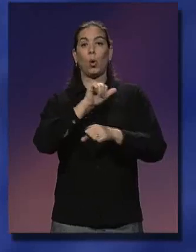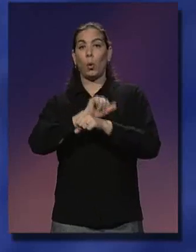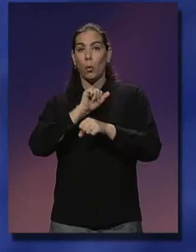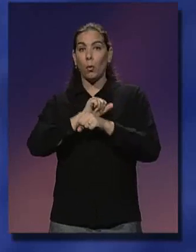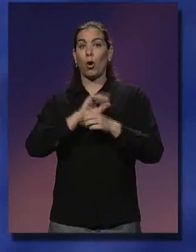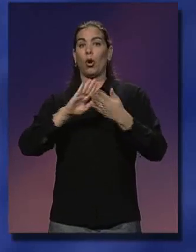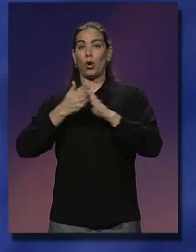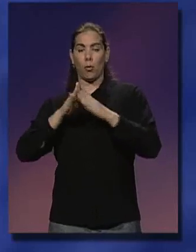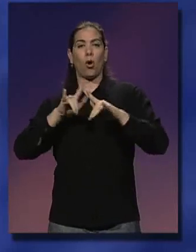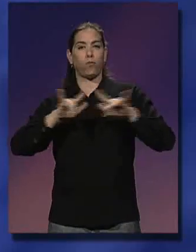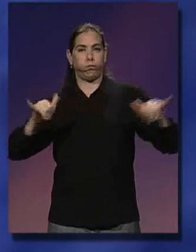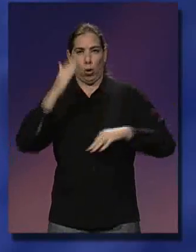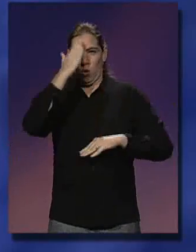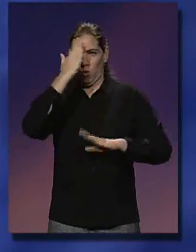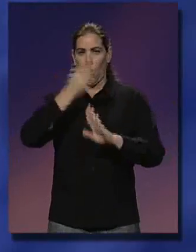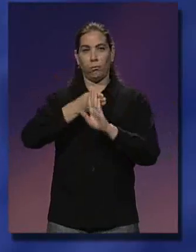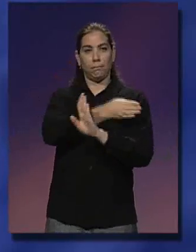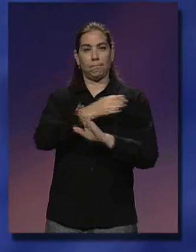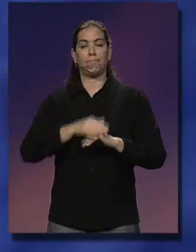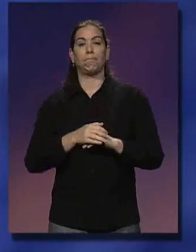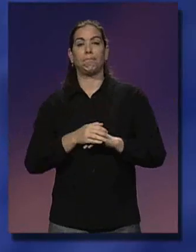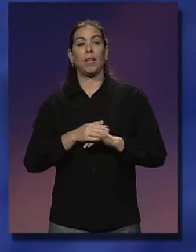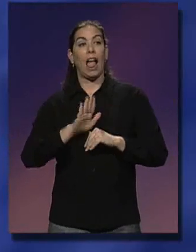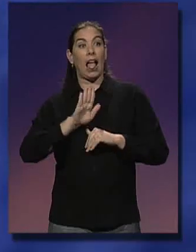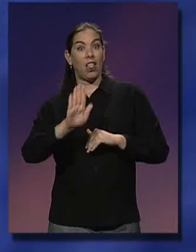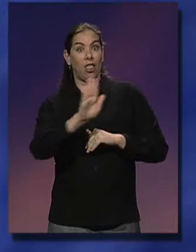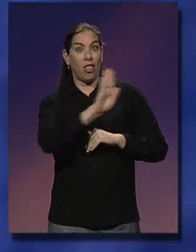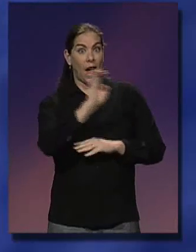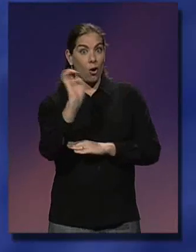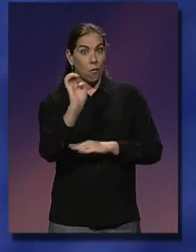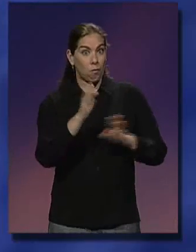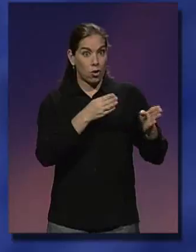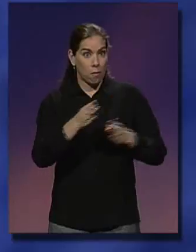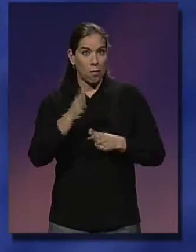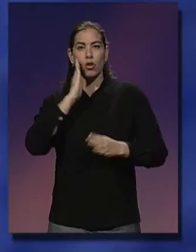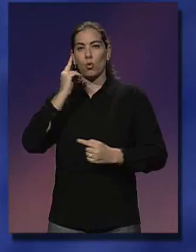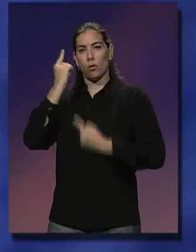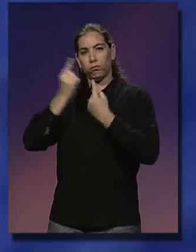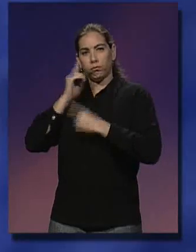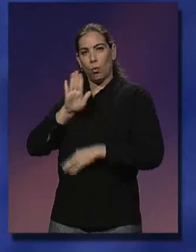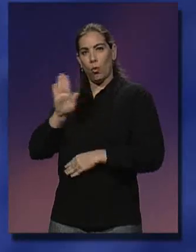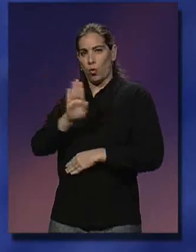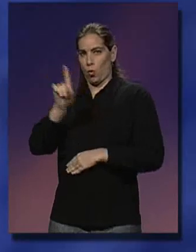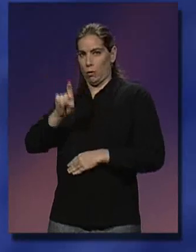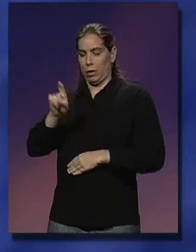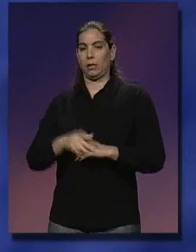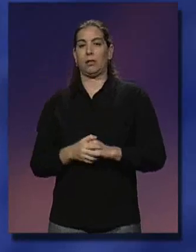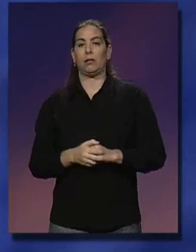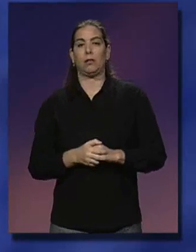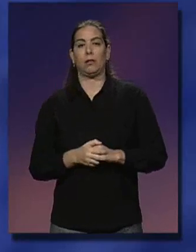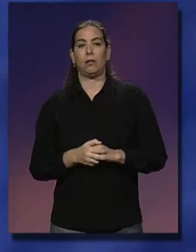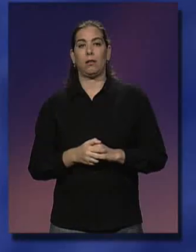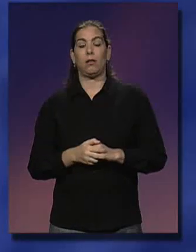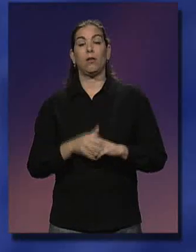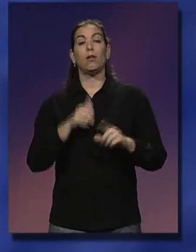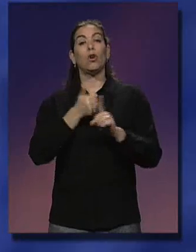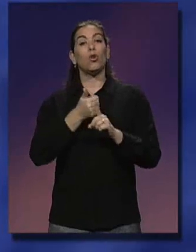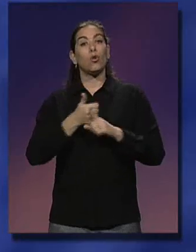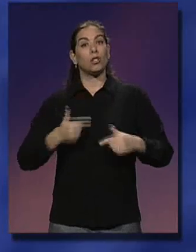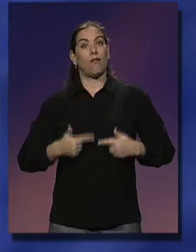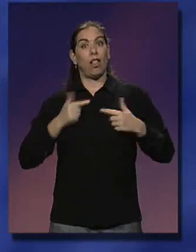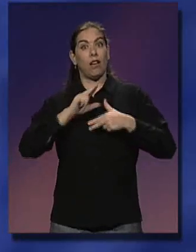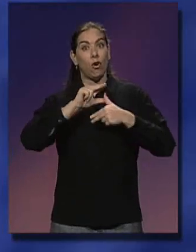agencies, etc. Check whether those plans have considered your specific needs. To find out if you live in a